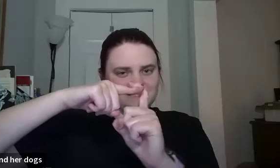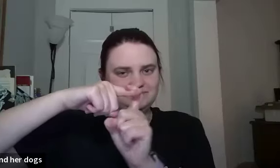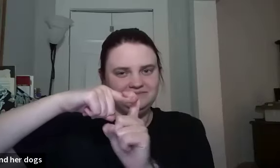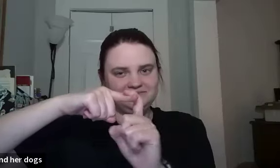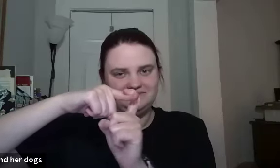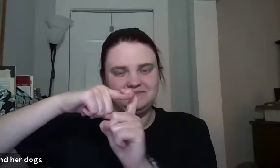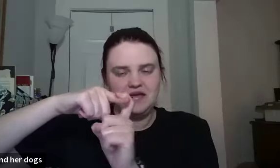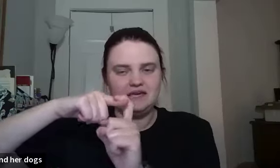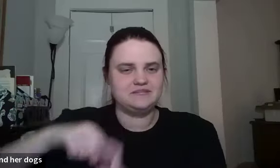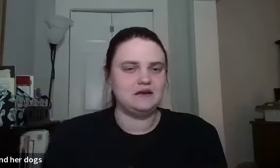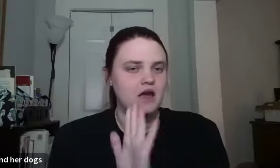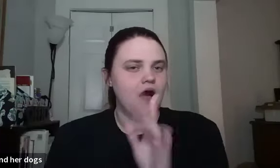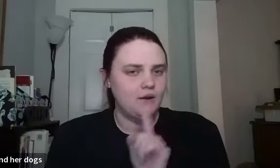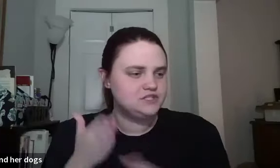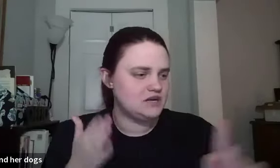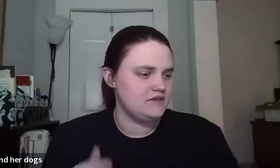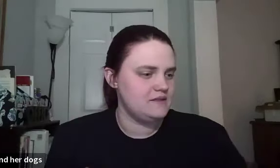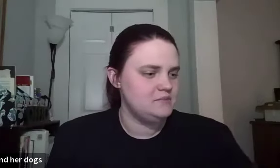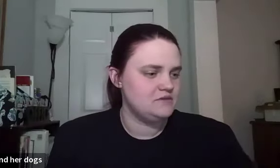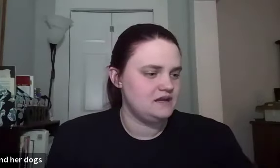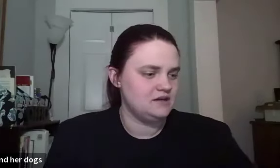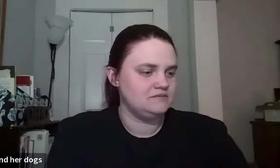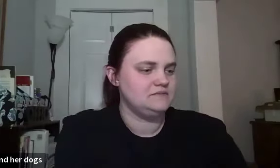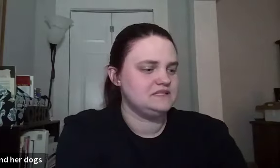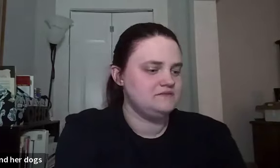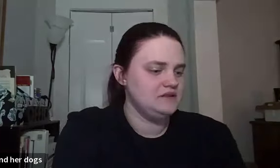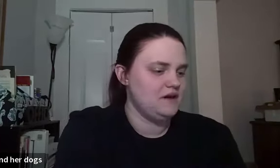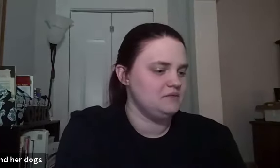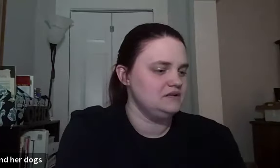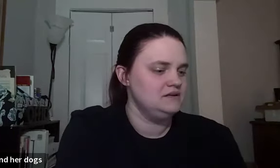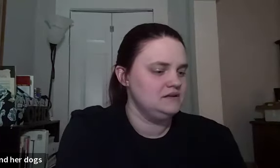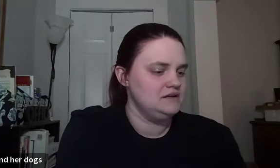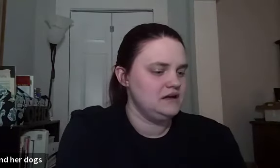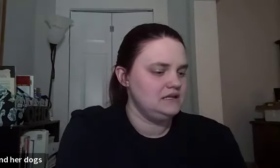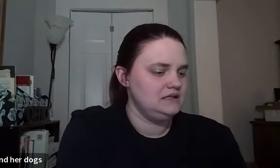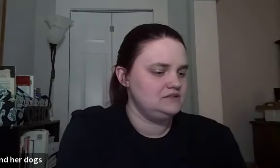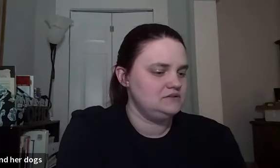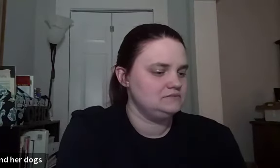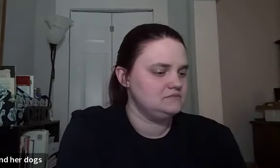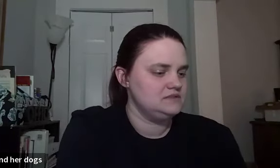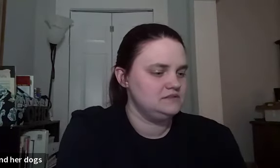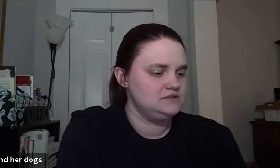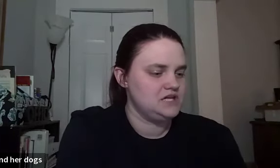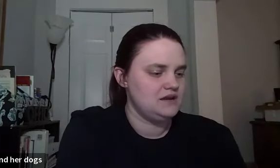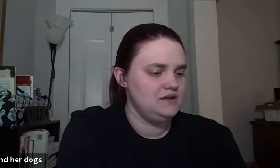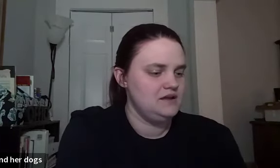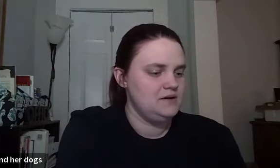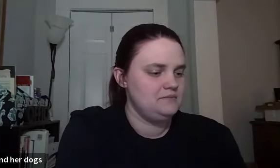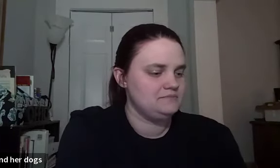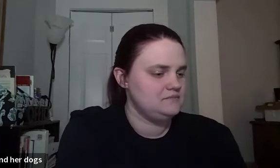possum hanging upside down. I will check on that. Let me put that here because I feel like that one I need to check.